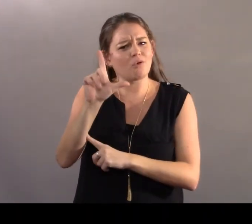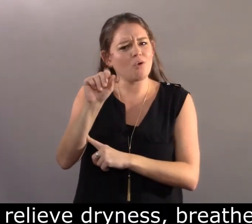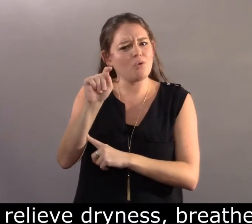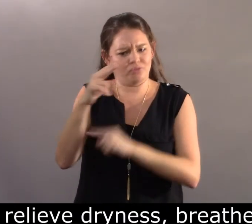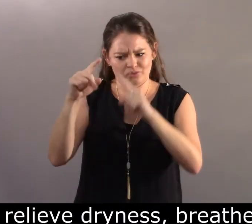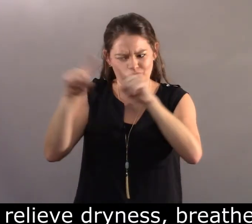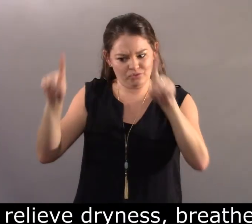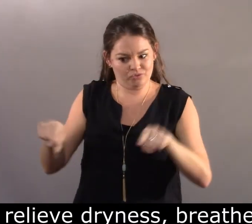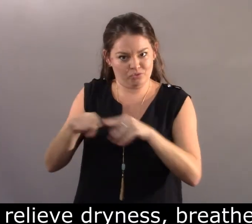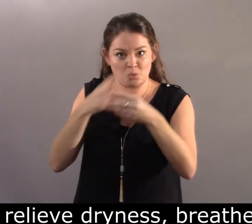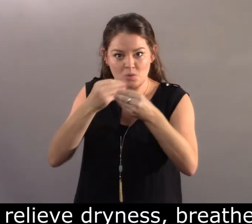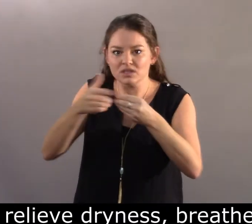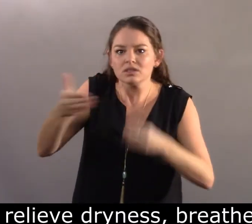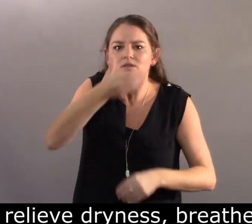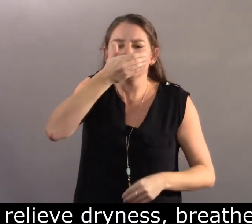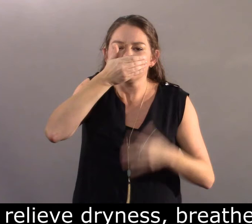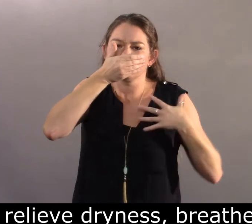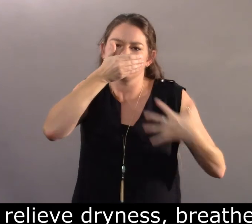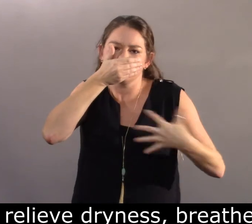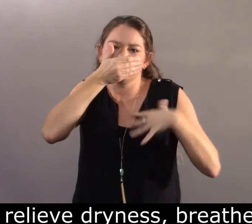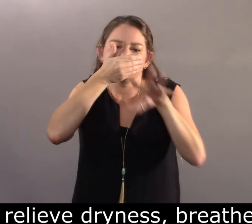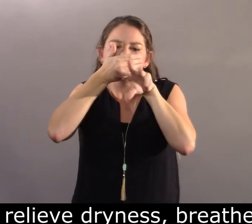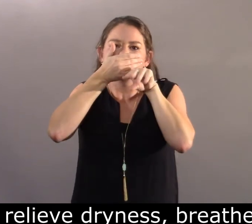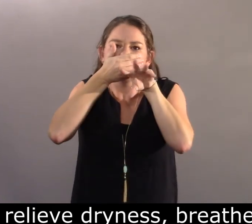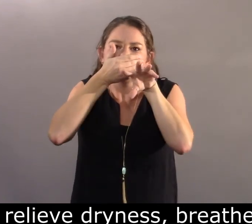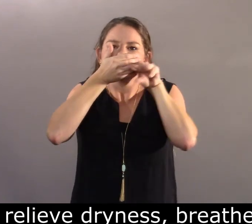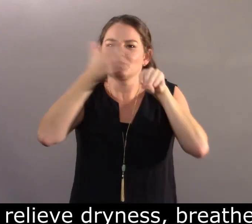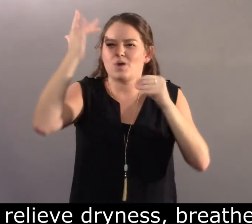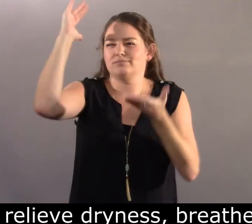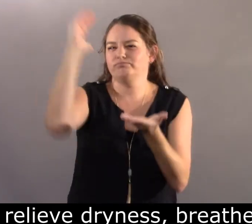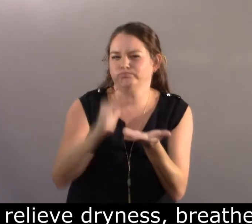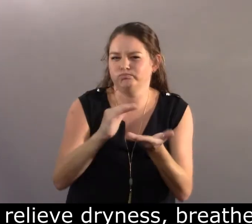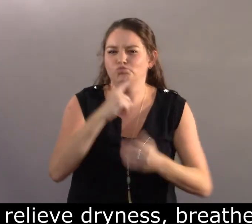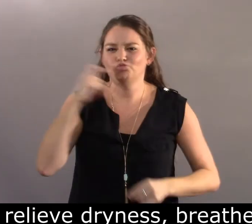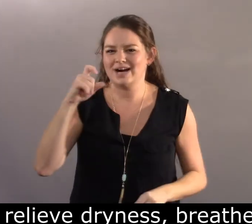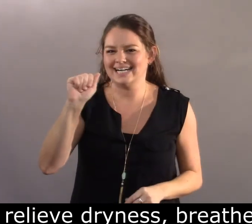To help relieve dryness, breathe through a warm, wet cloth.